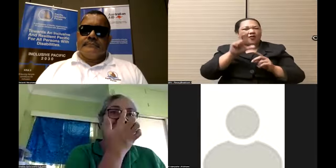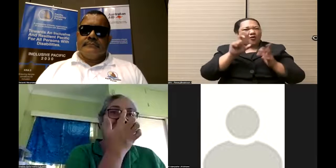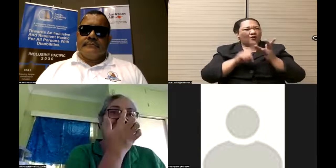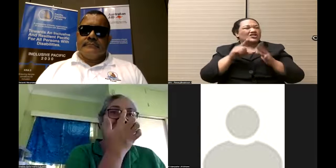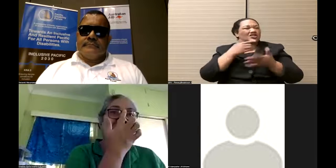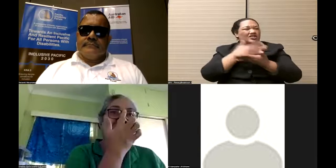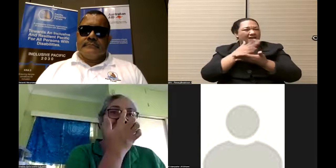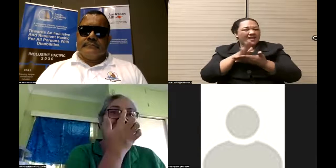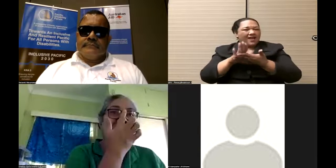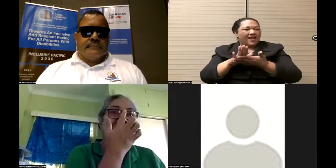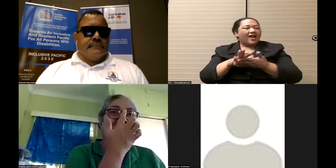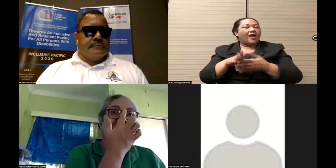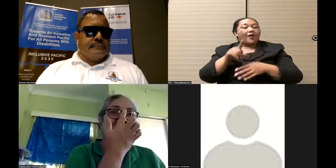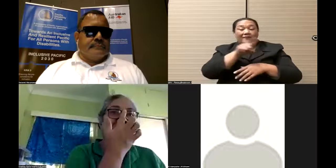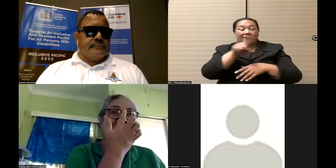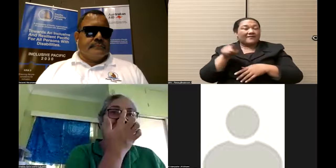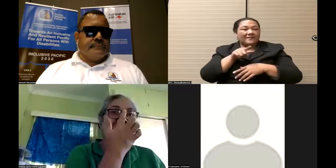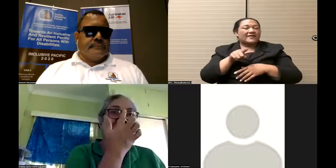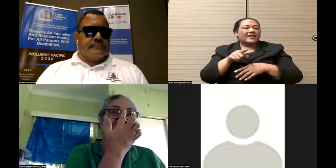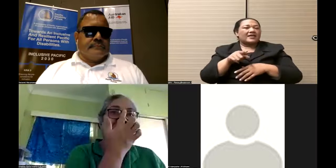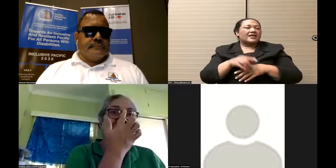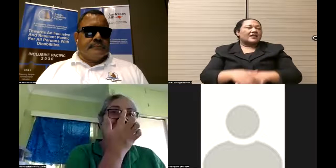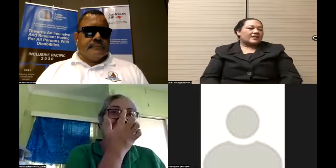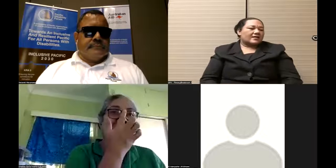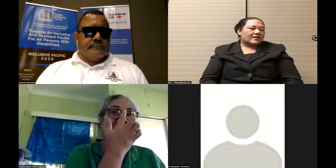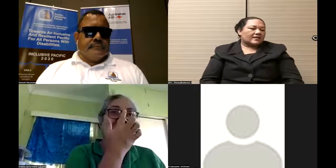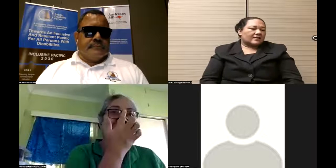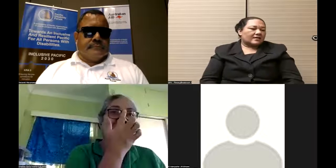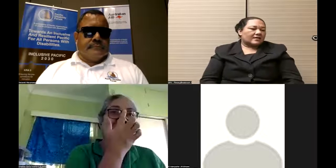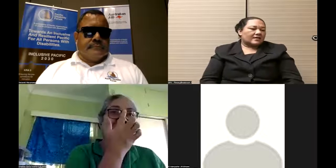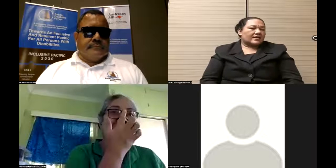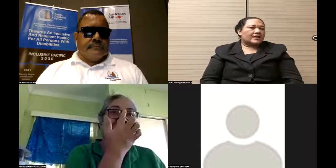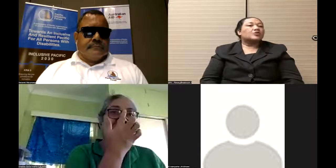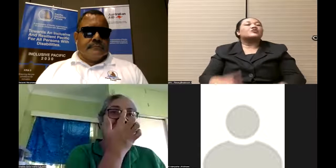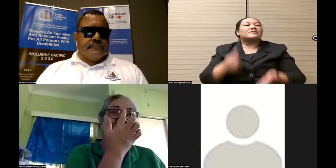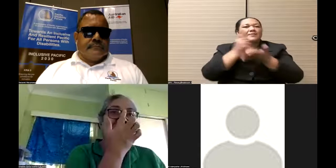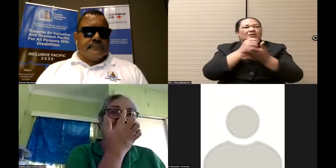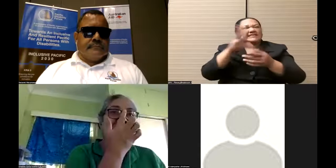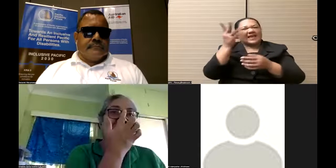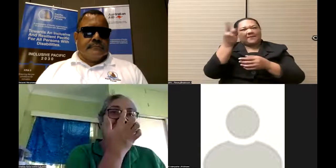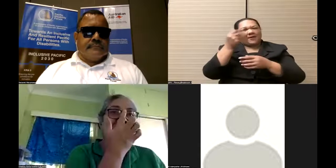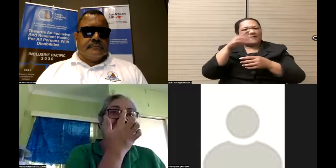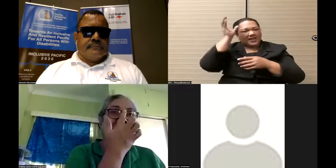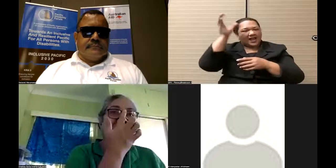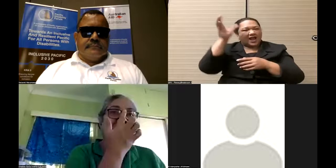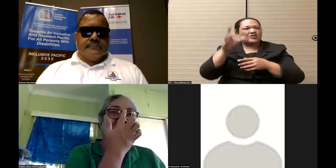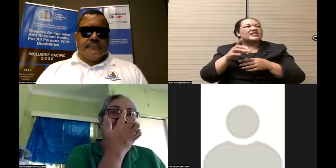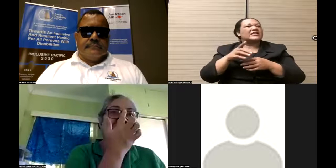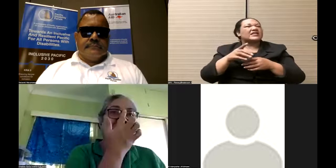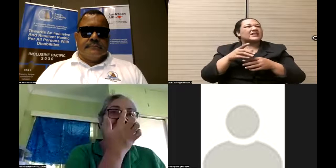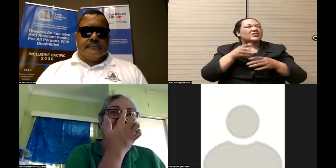can support some of the country's initiative. The last one that I get out of